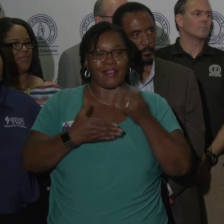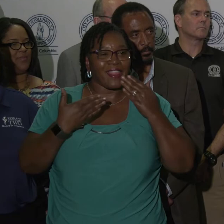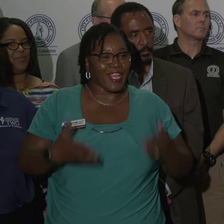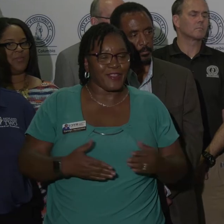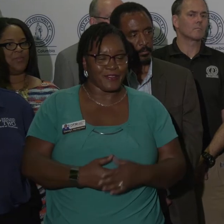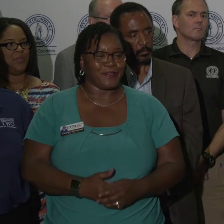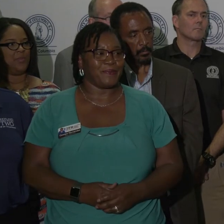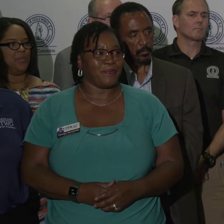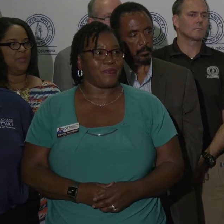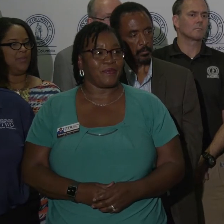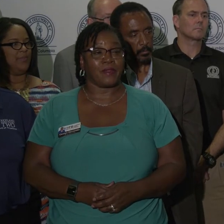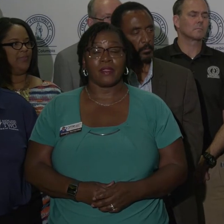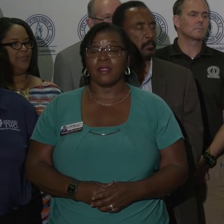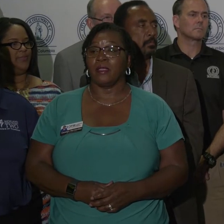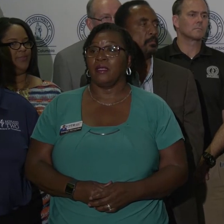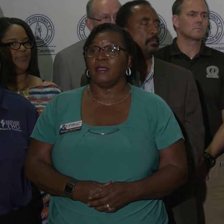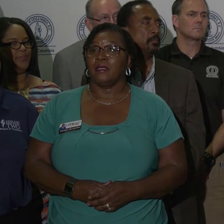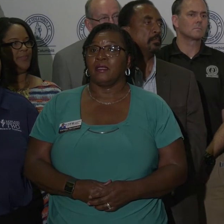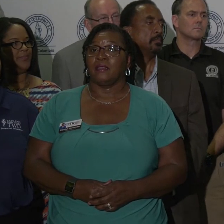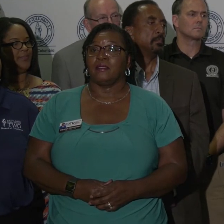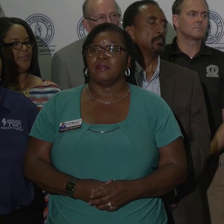Councilman.